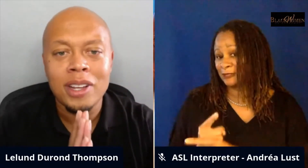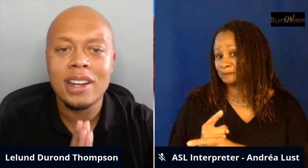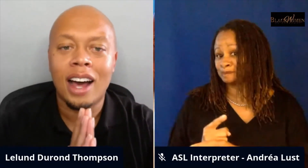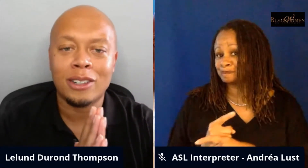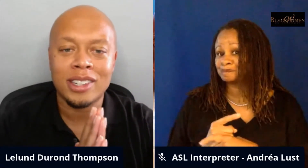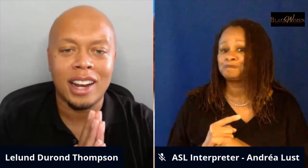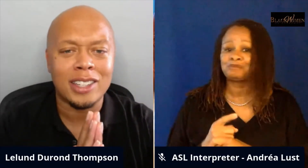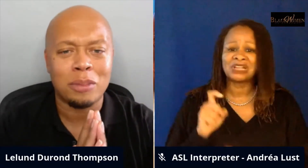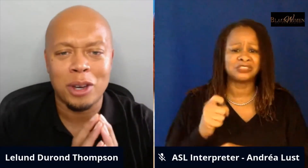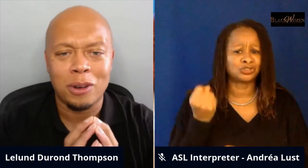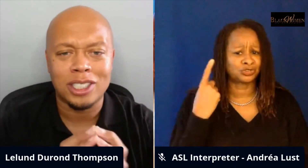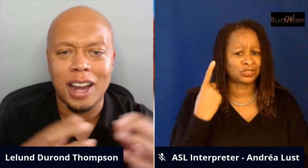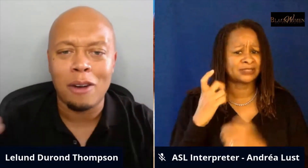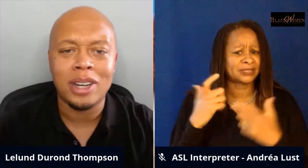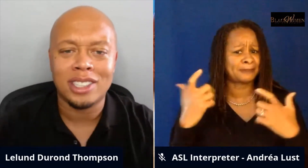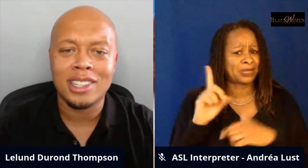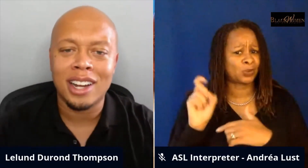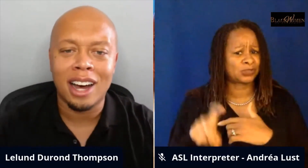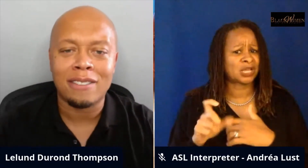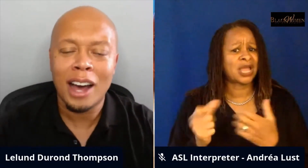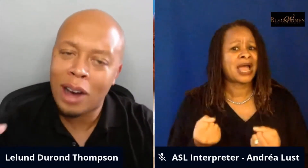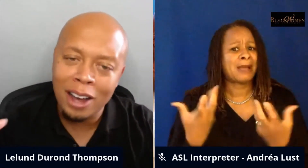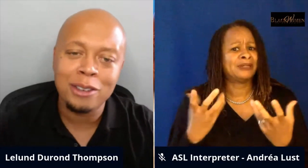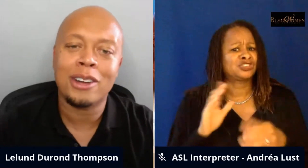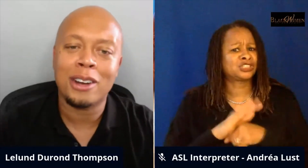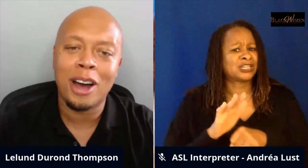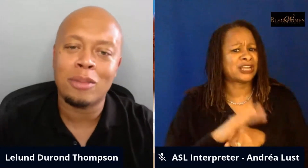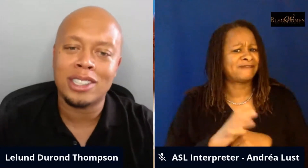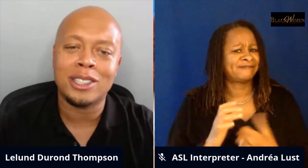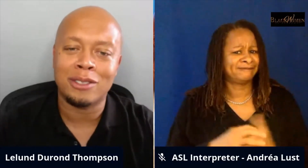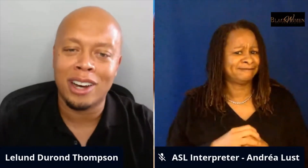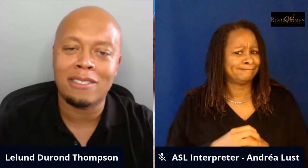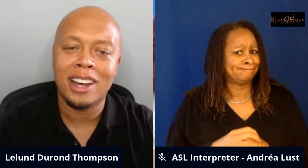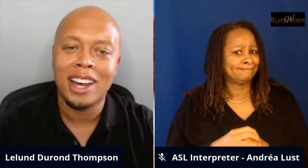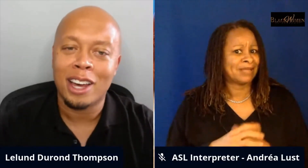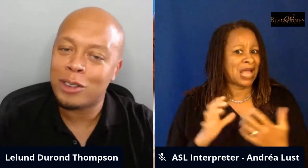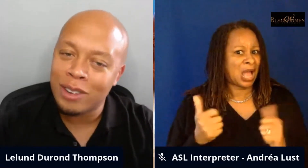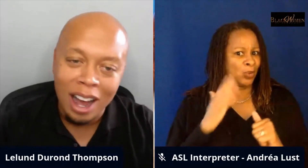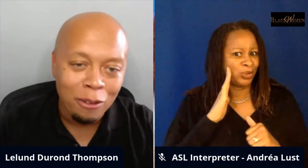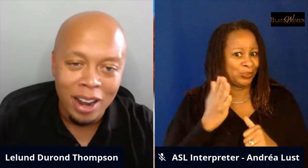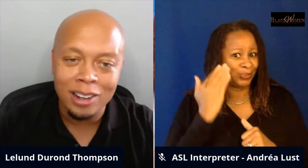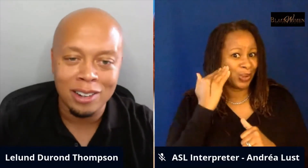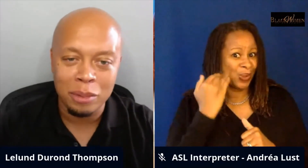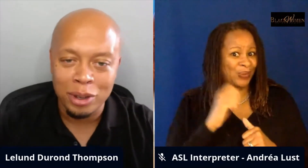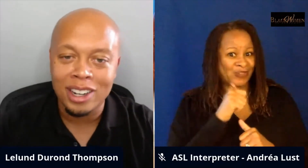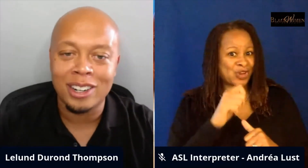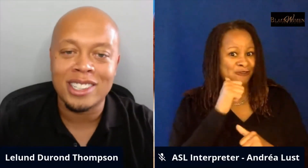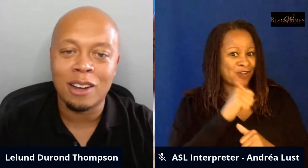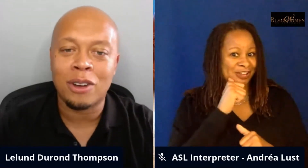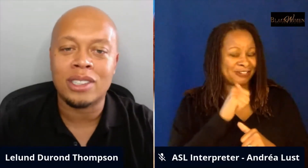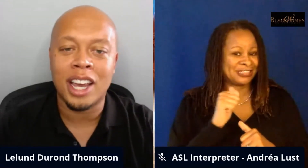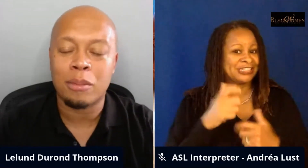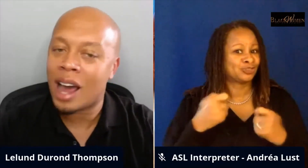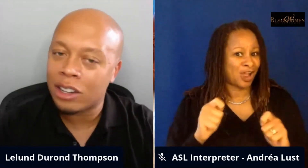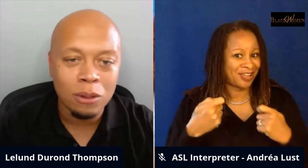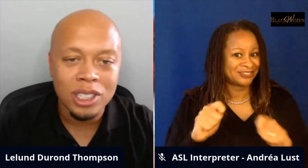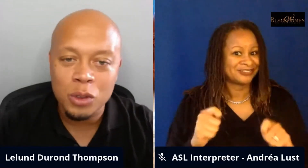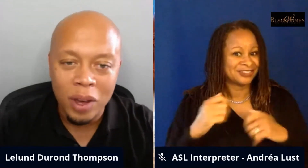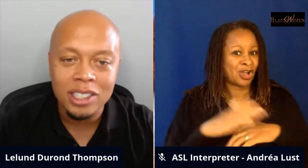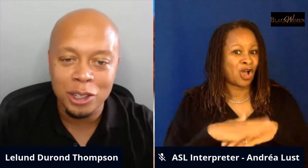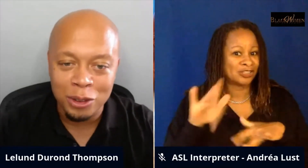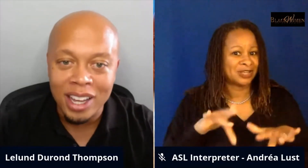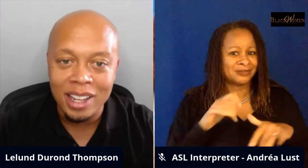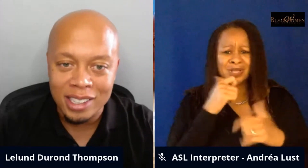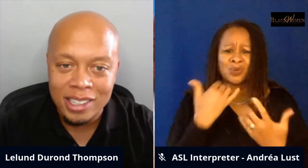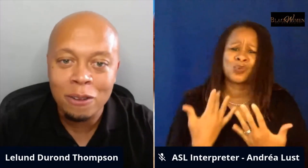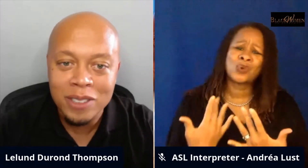You need to understand that's a big question. How much is enough? How are you going to know how much is enough if you're not regularly putting yourself on tape? Don't just wait